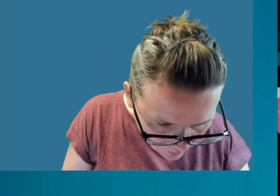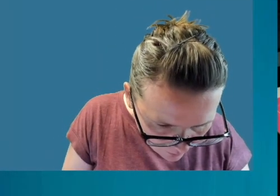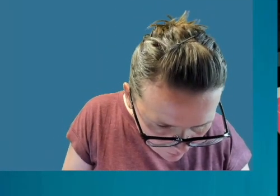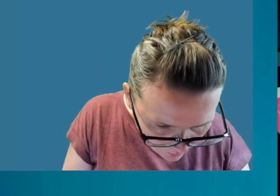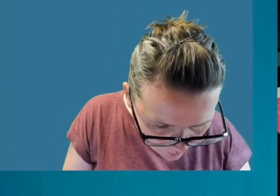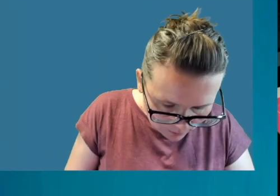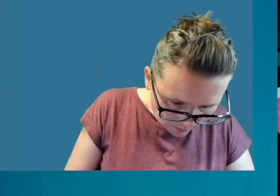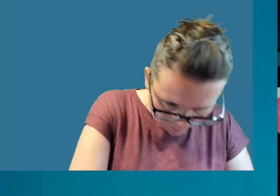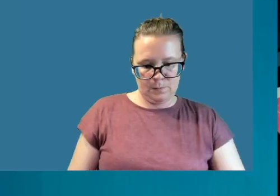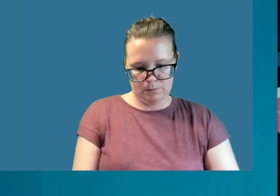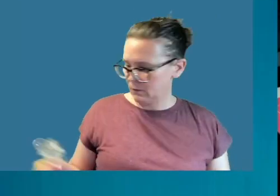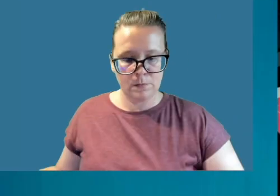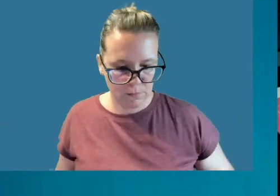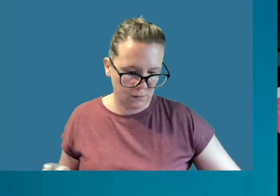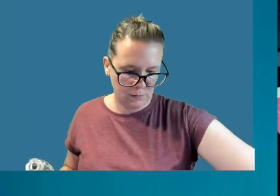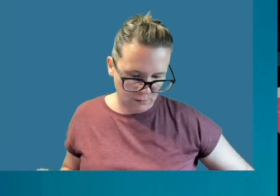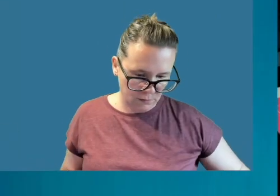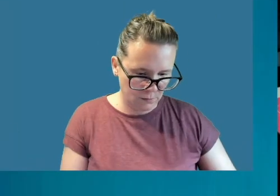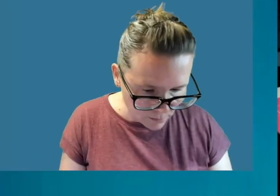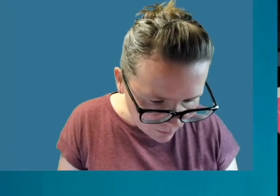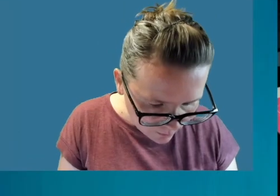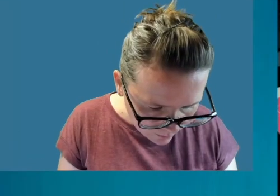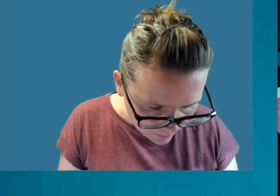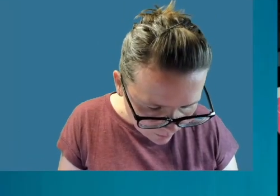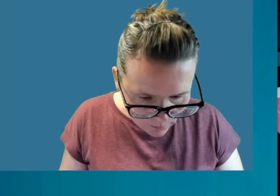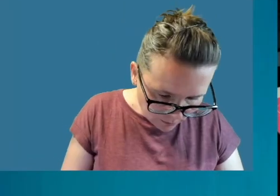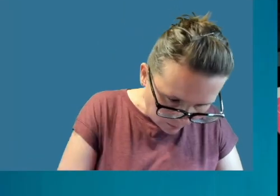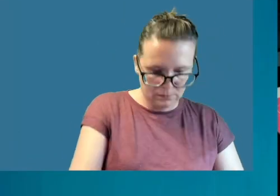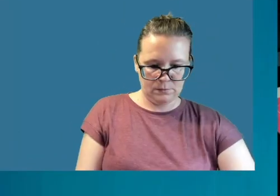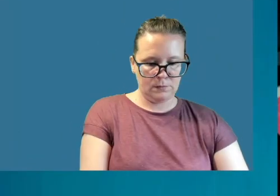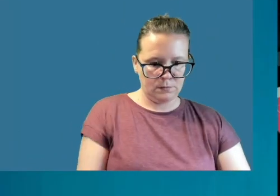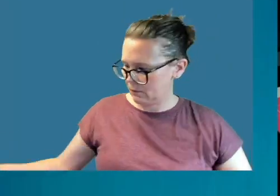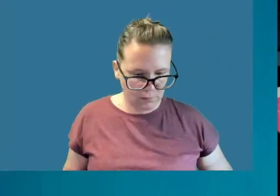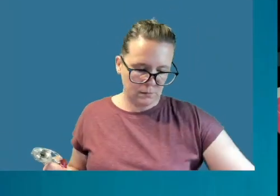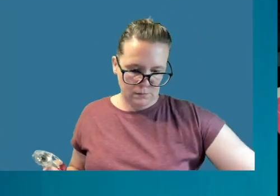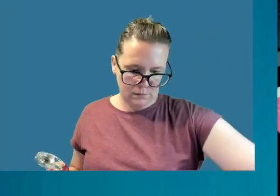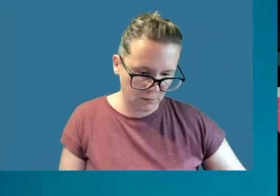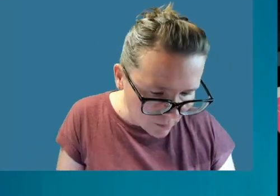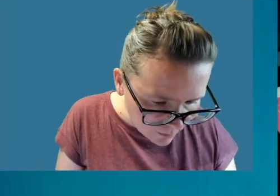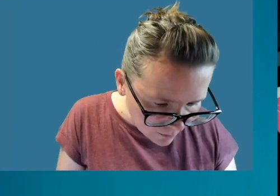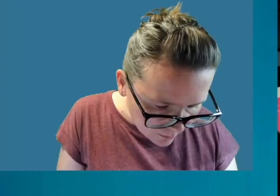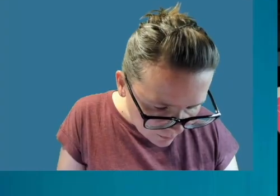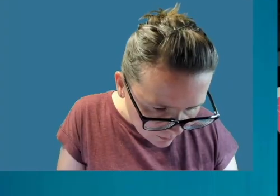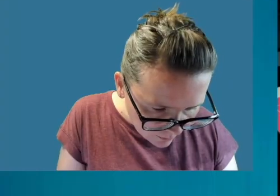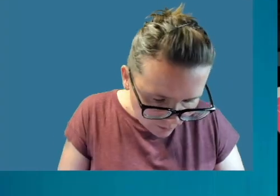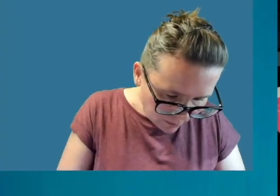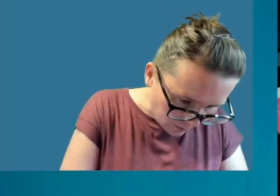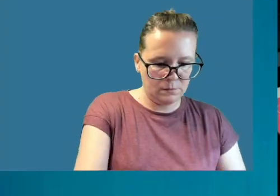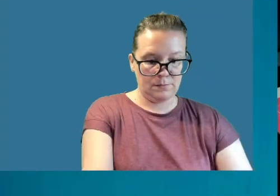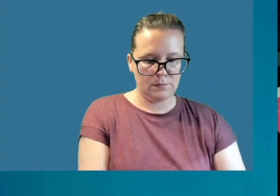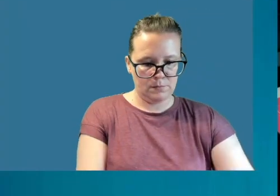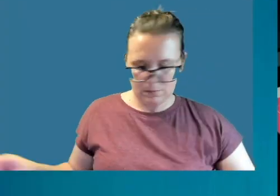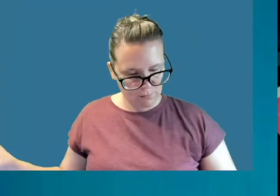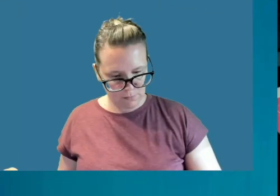rotary cutter and ruler. And it should end up being 6.5 inches at this point because